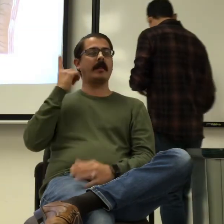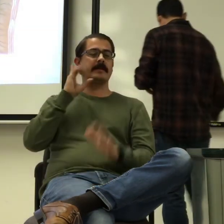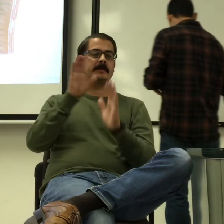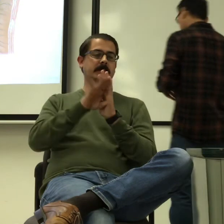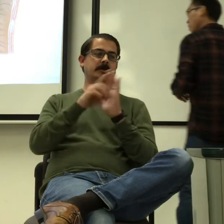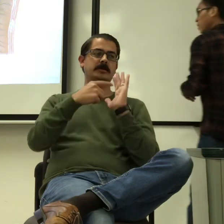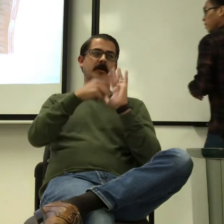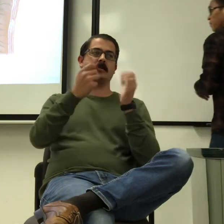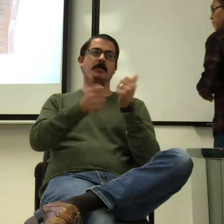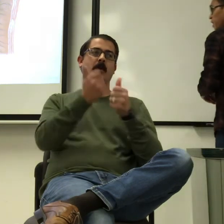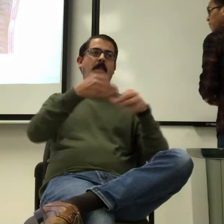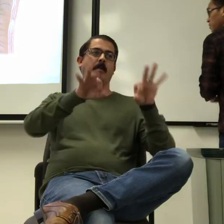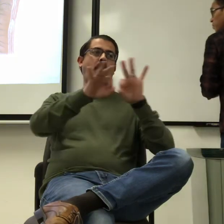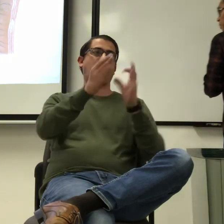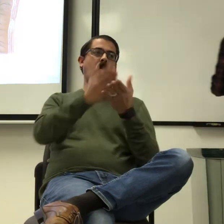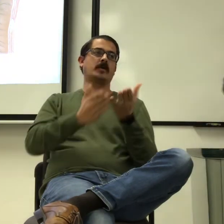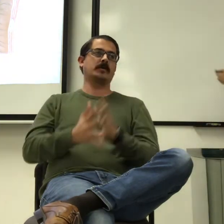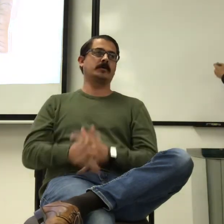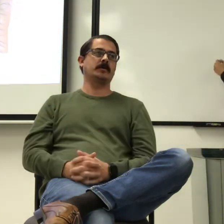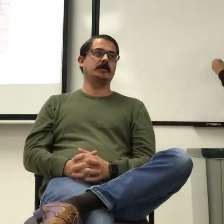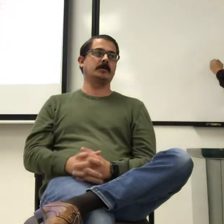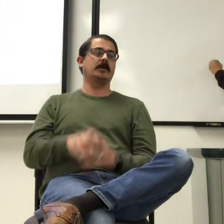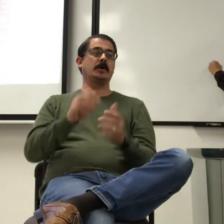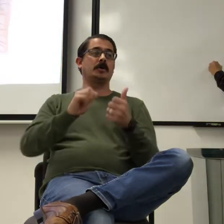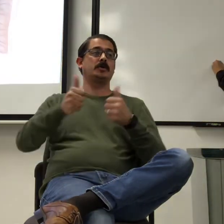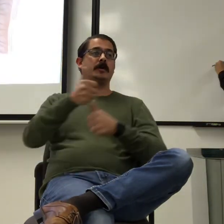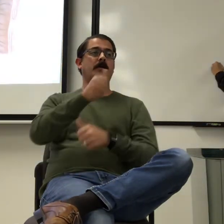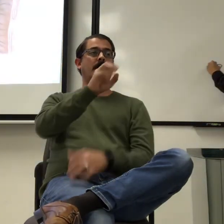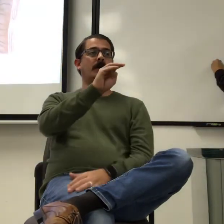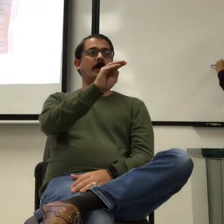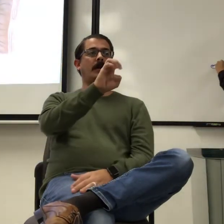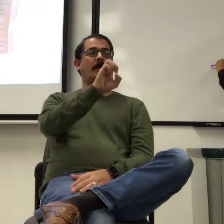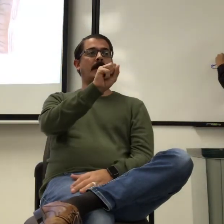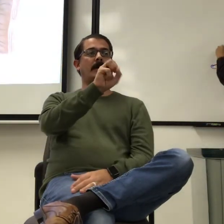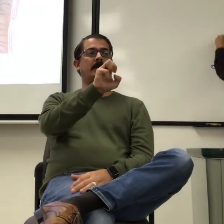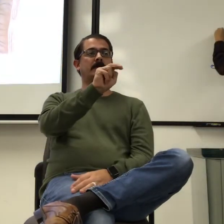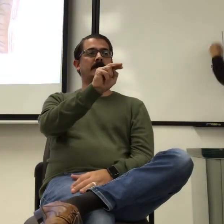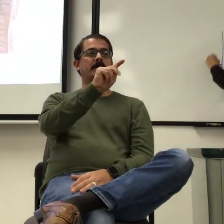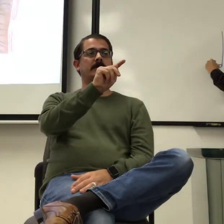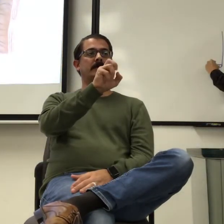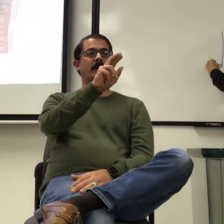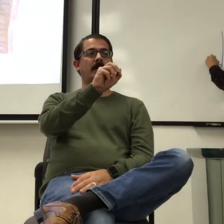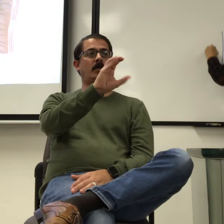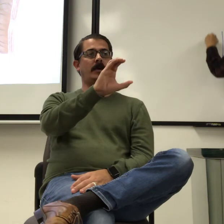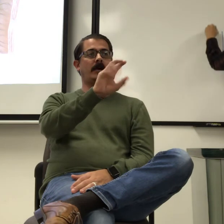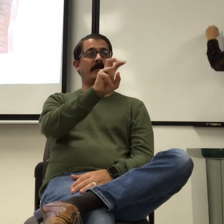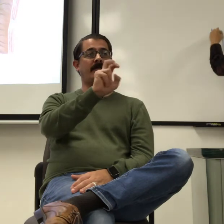to know. You have the superior mesenteric vein.